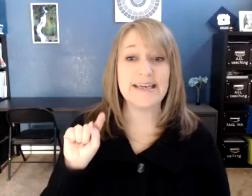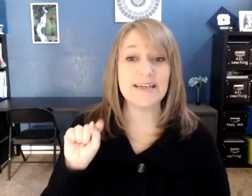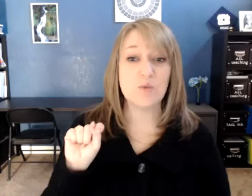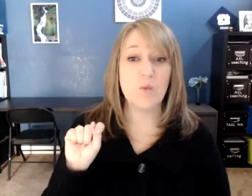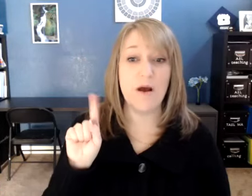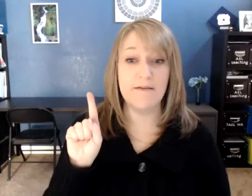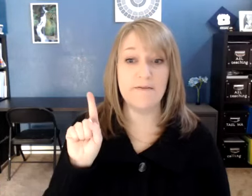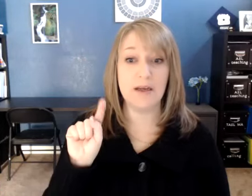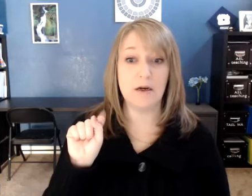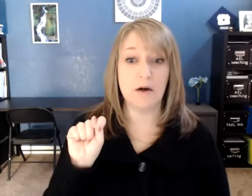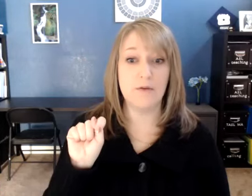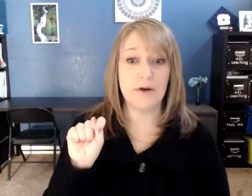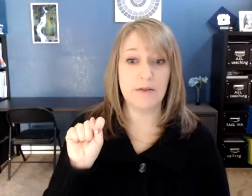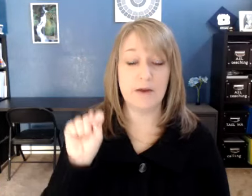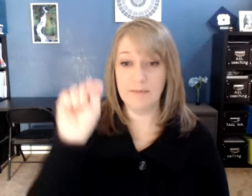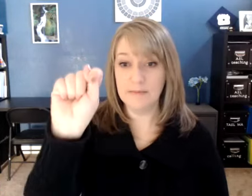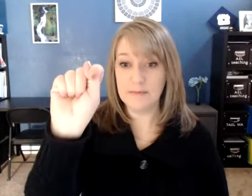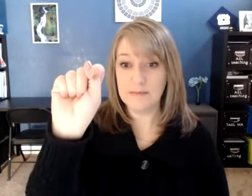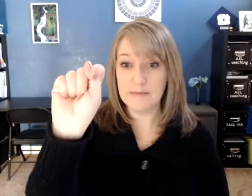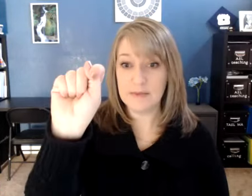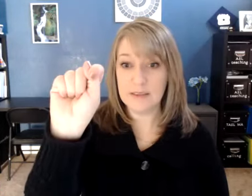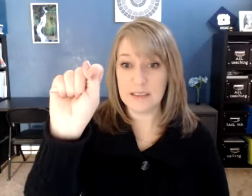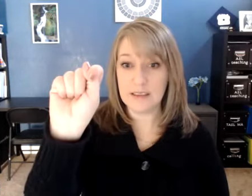T is one finger over your thumb. T.